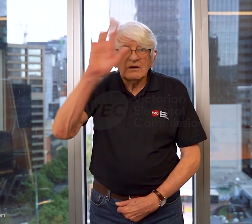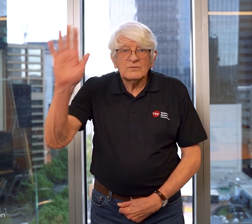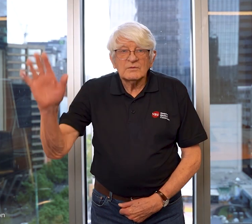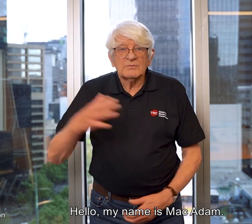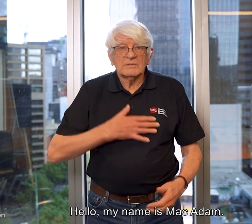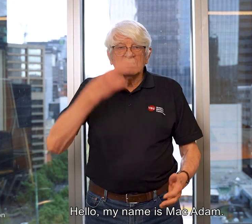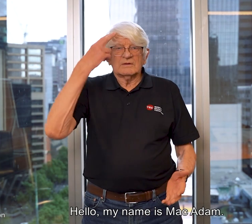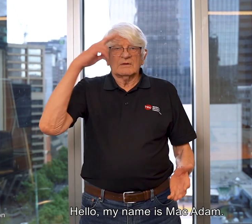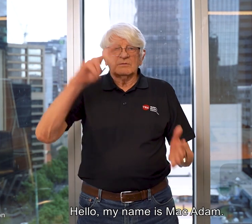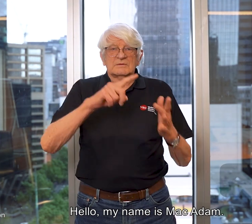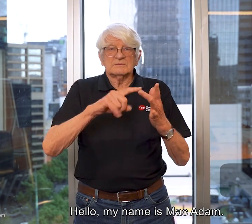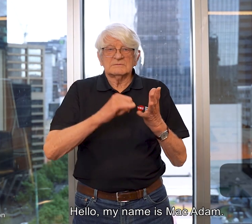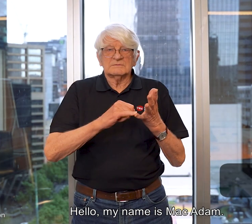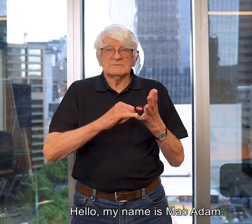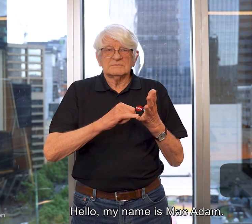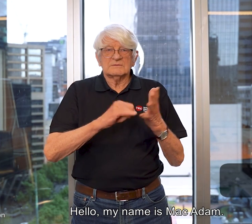Hello, my name is Mac Adam.